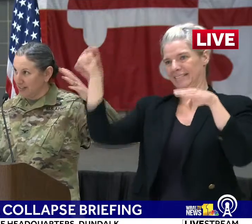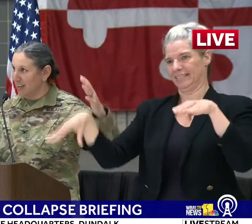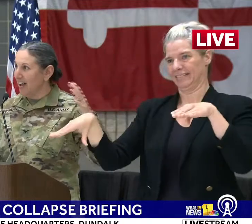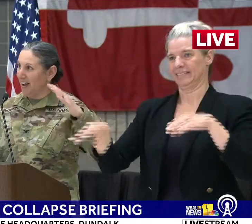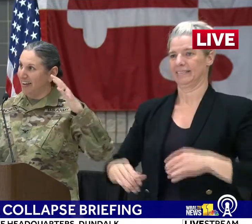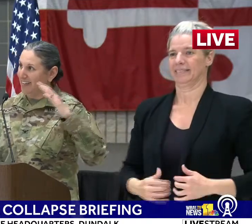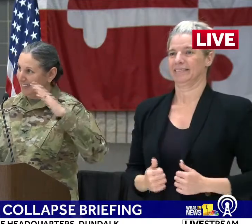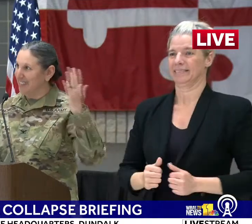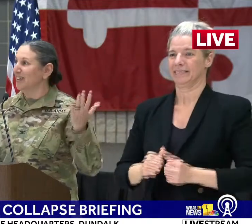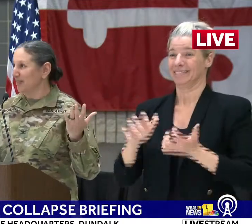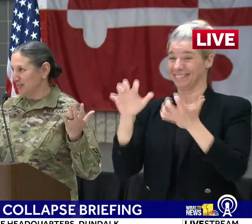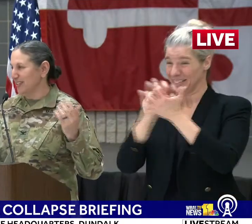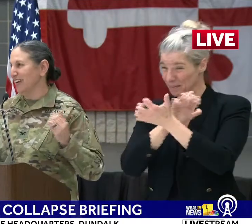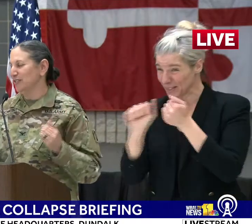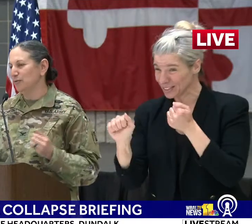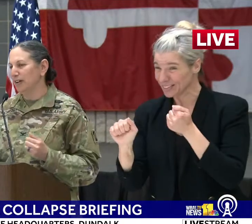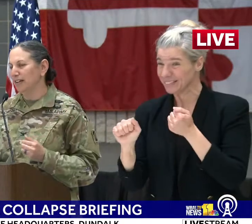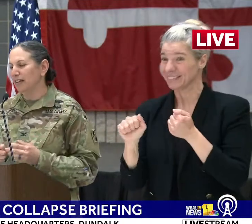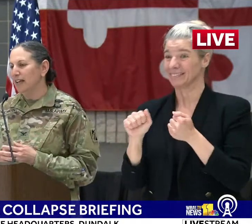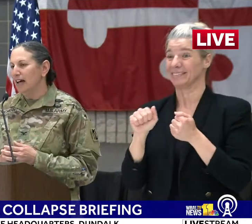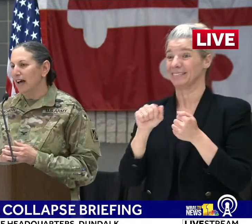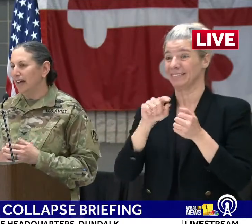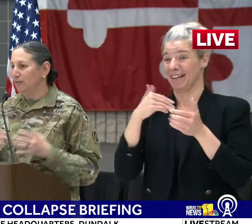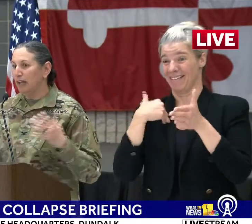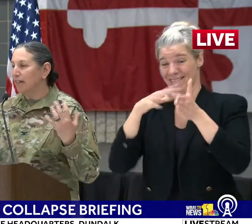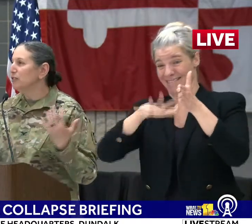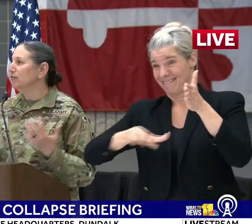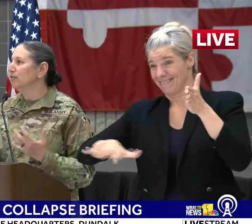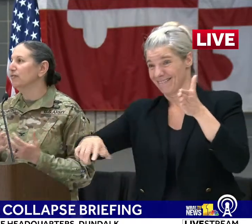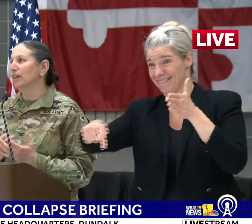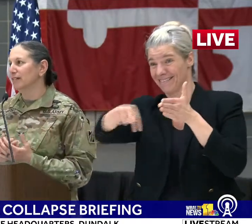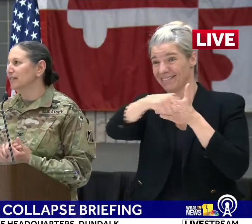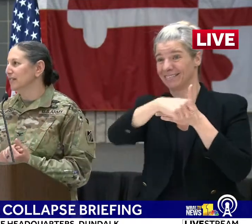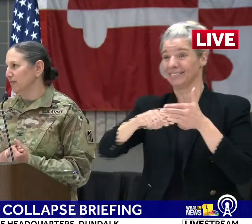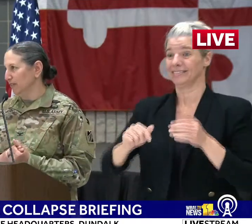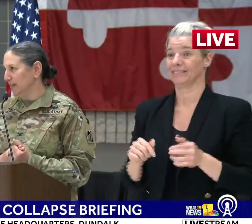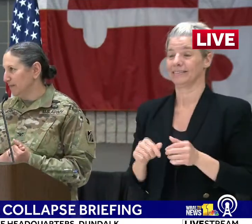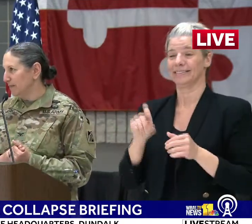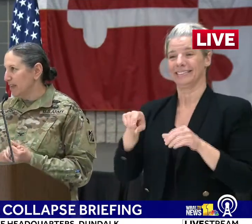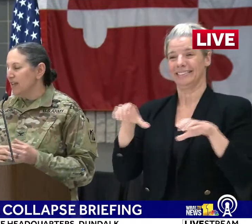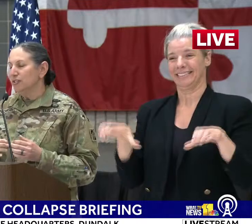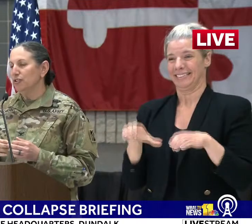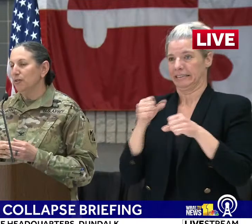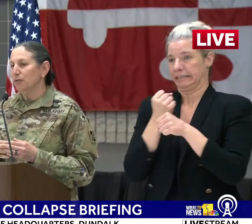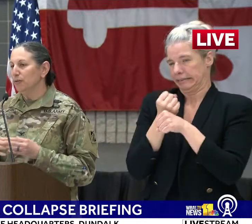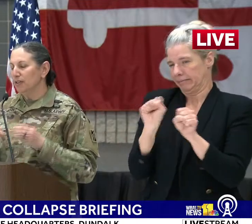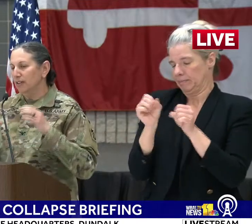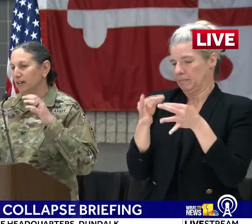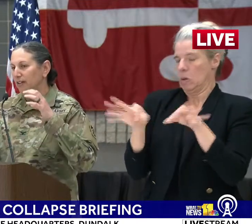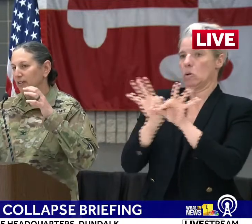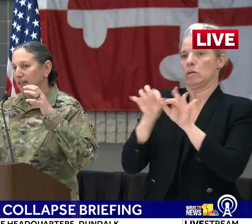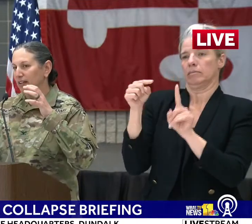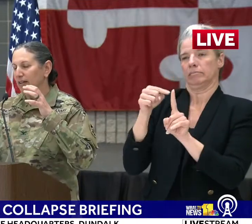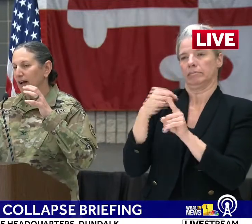got wreckage that's on the other side as well. And we have to do this very safely.